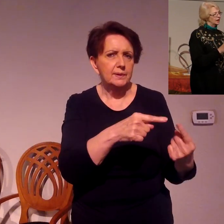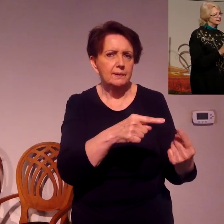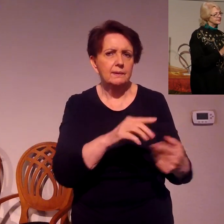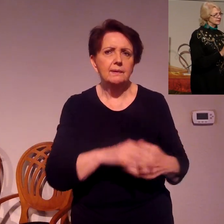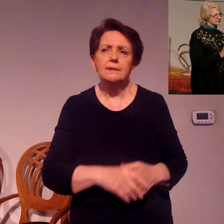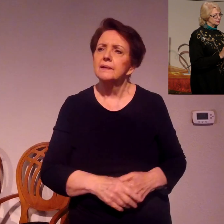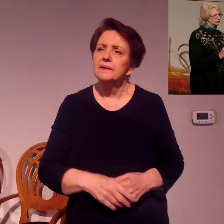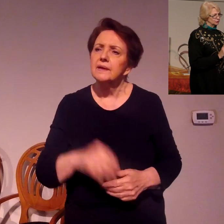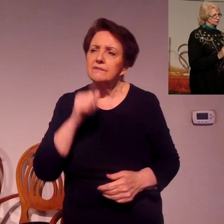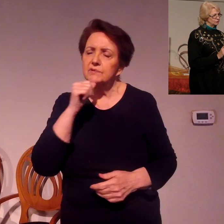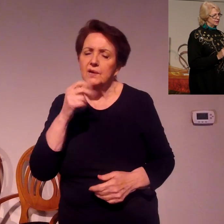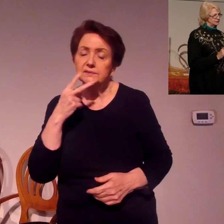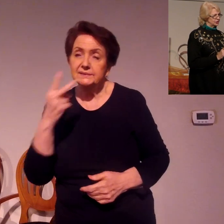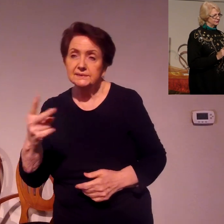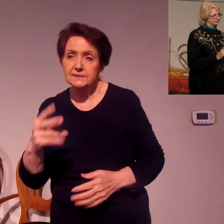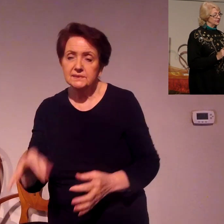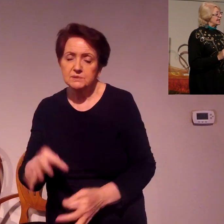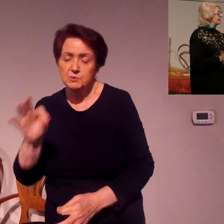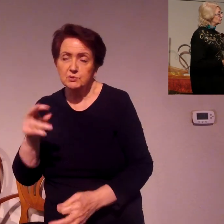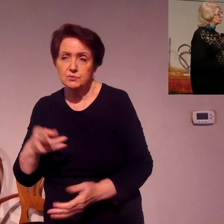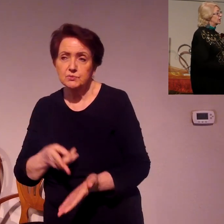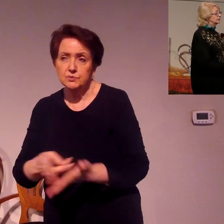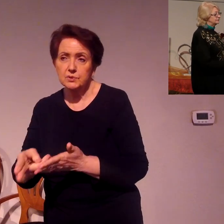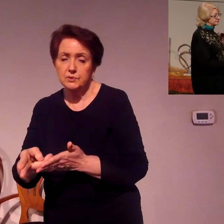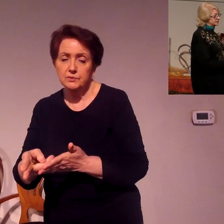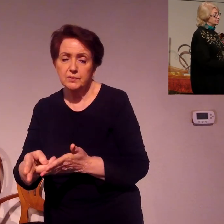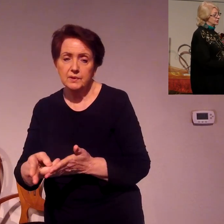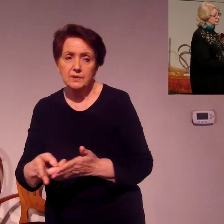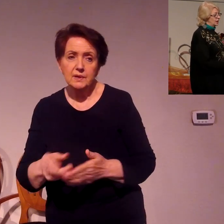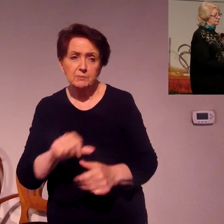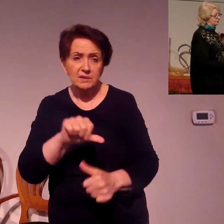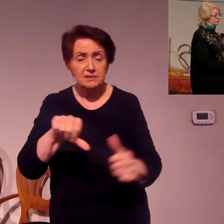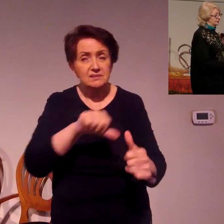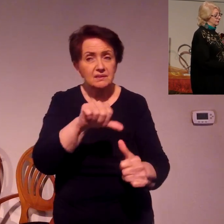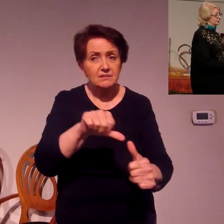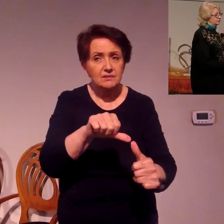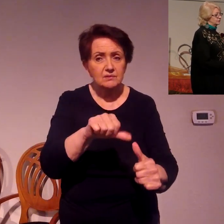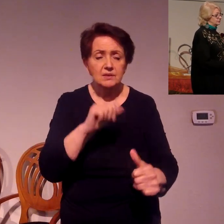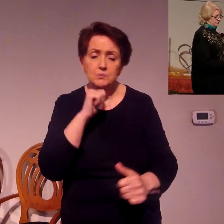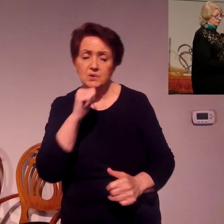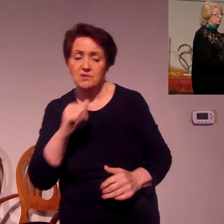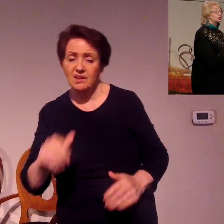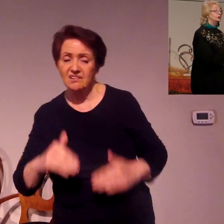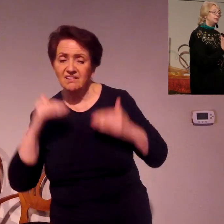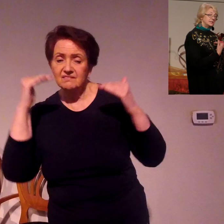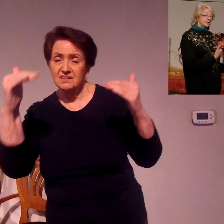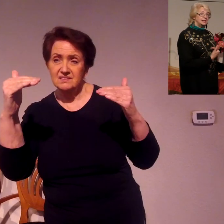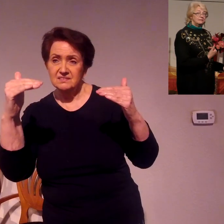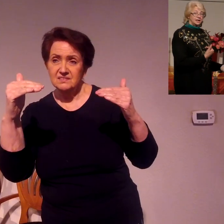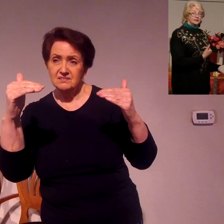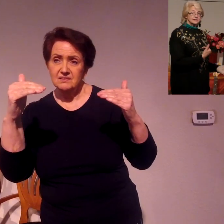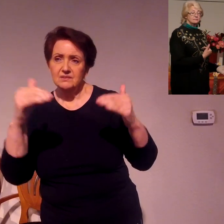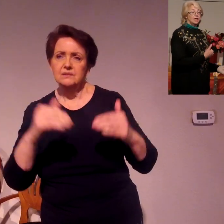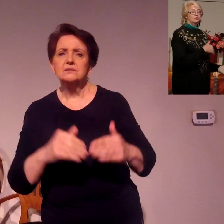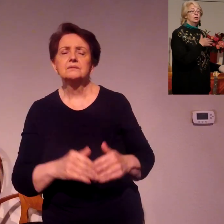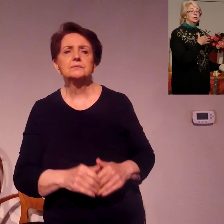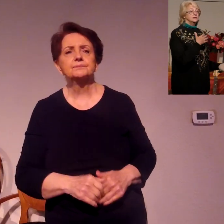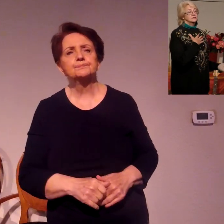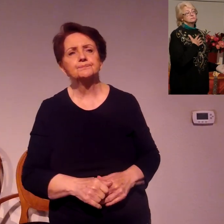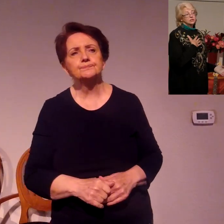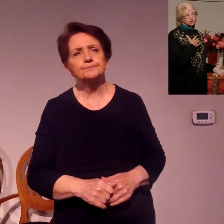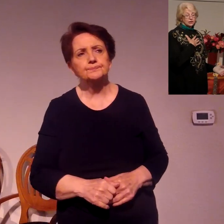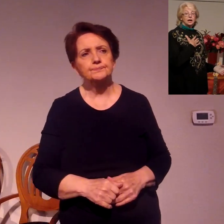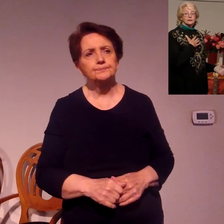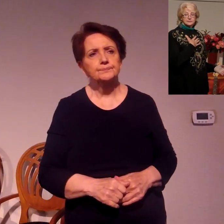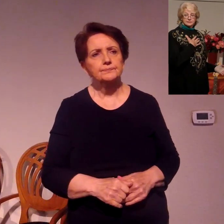we're not seeing the spiritual truth about each other and we're not lifting each other up, we could be taking that as somehow